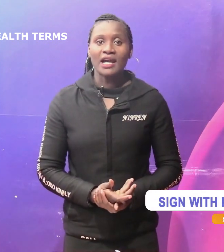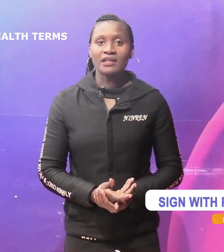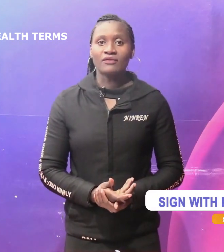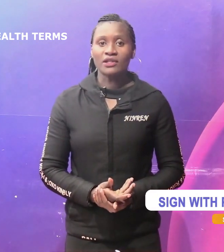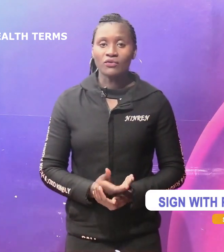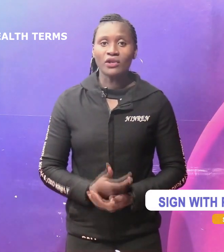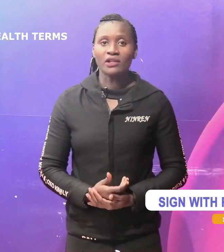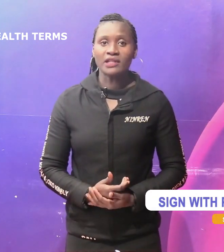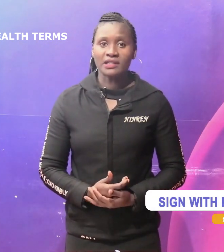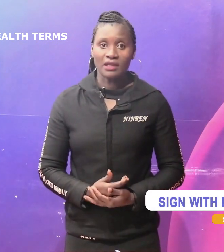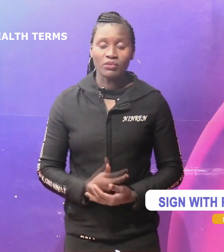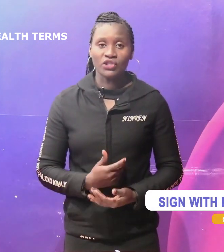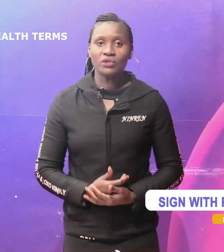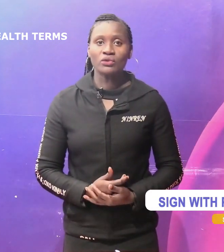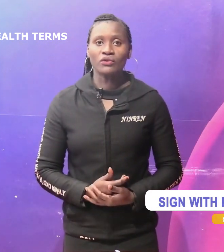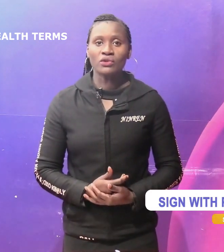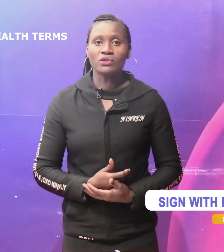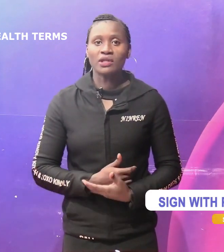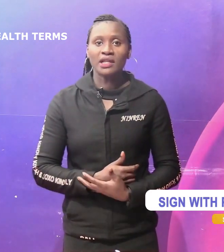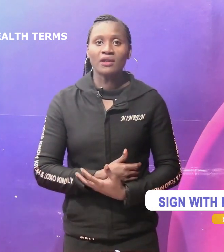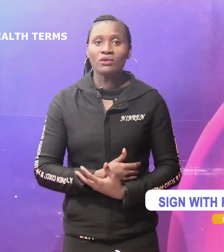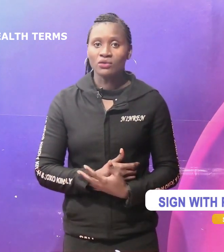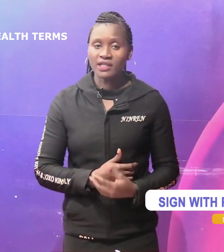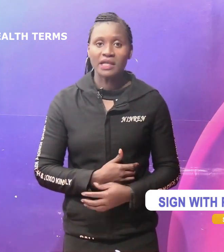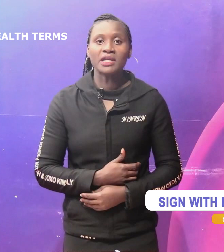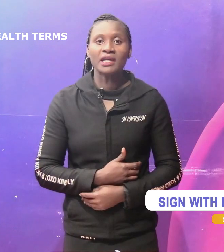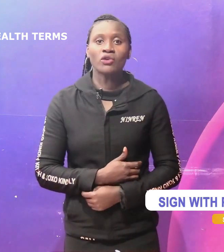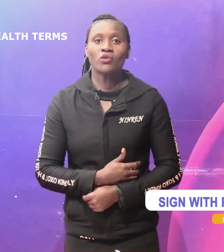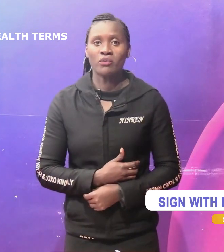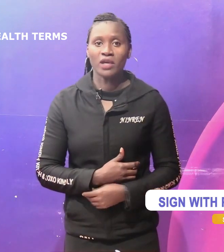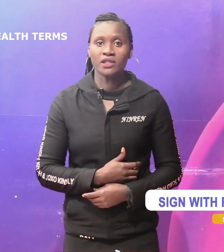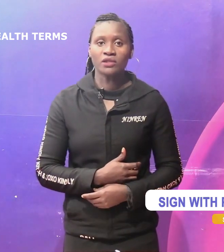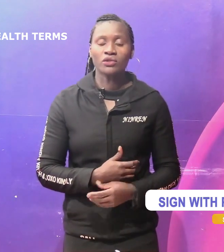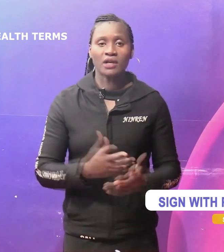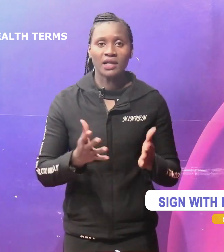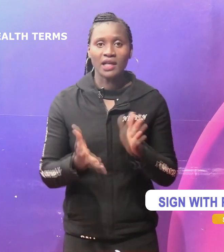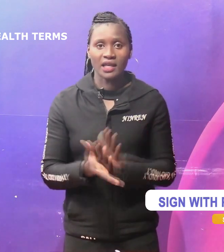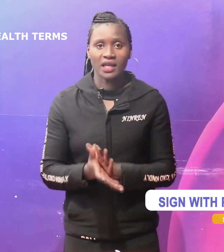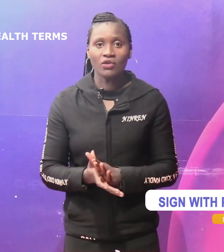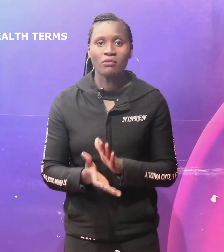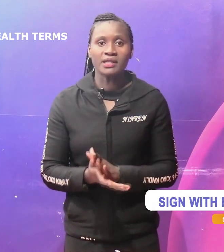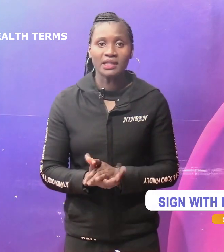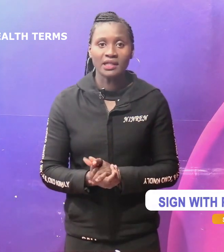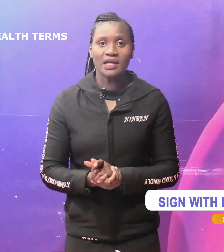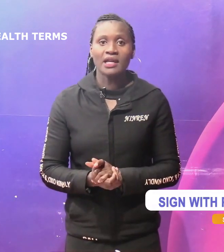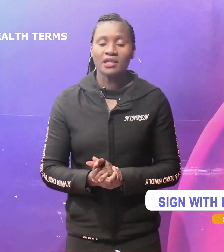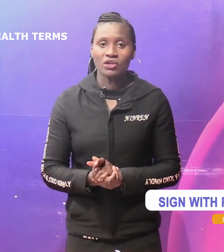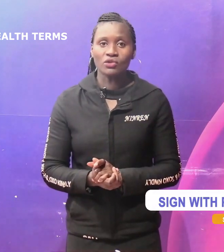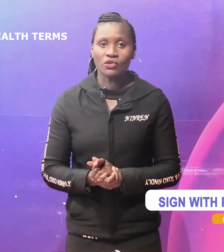first of all, I'll just appreciate you for those who are really doing something great on my page, those who are really liking, commenting. Thank you so much.